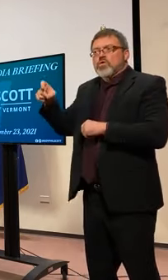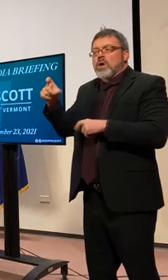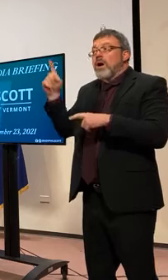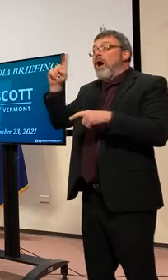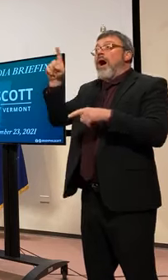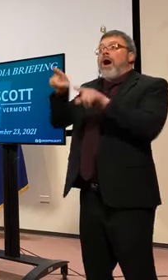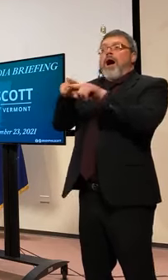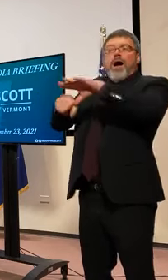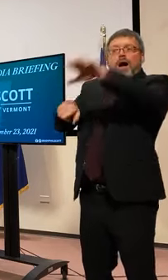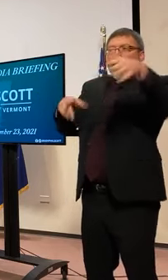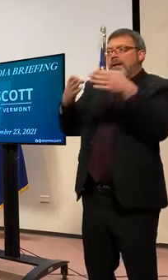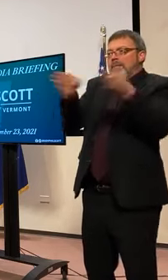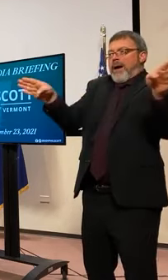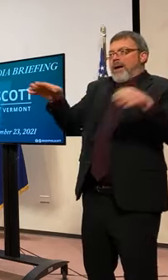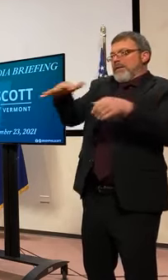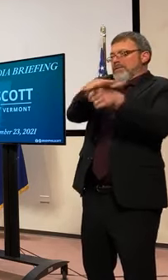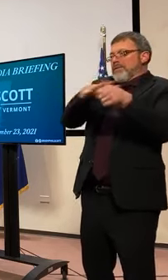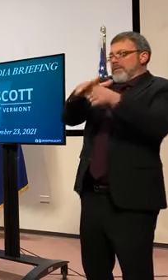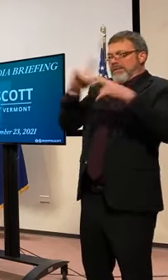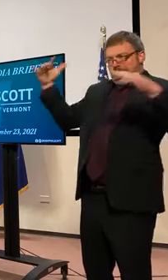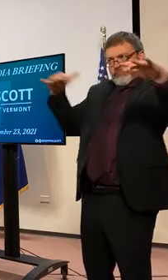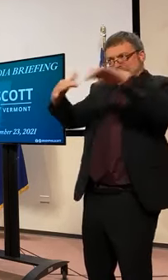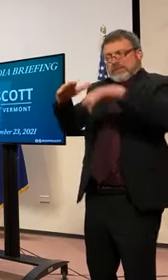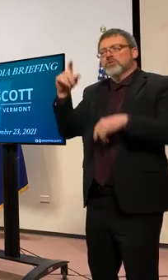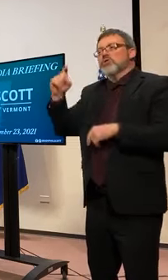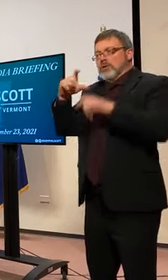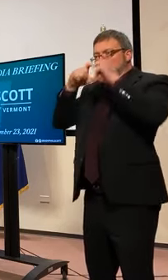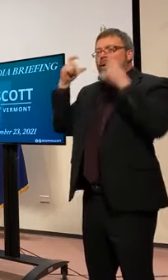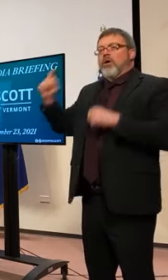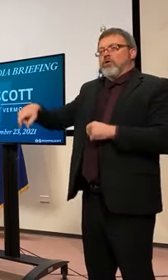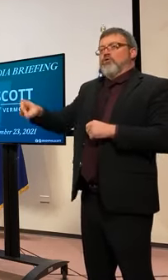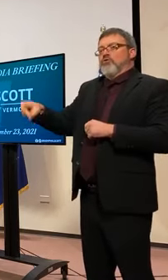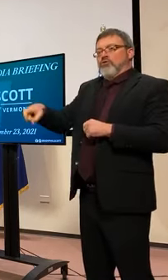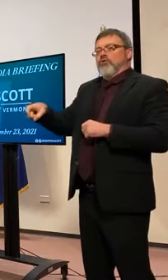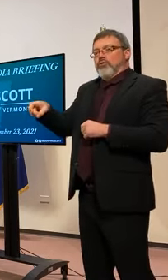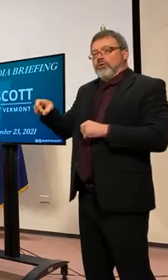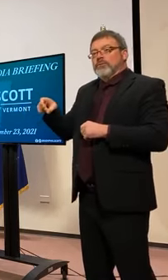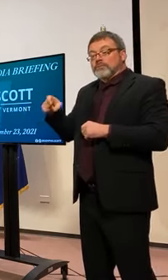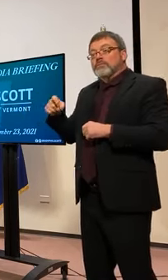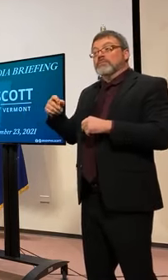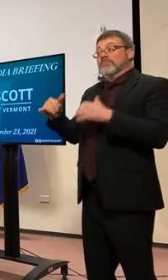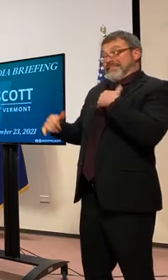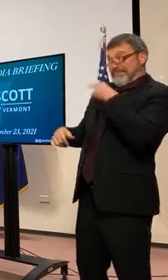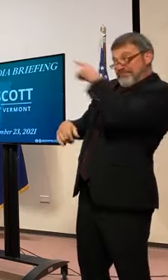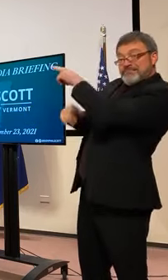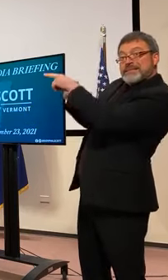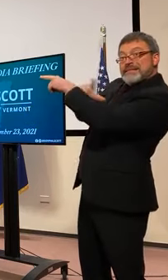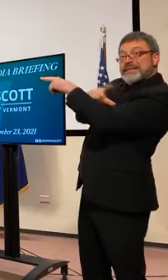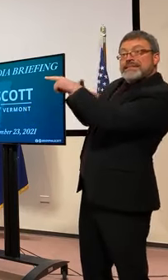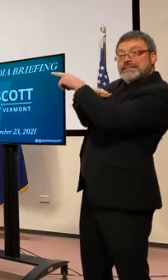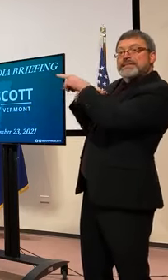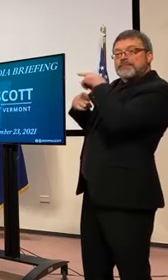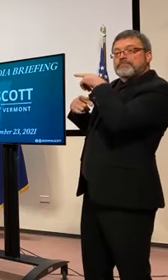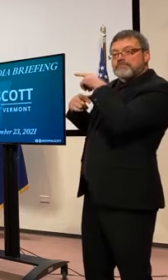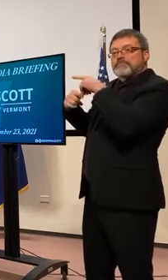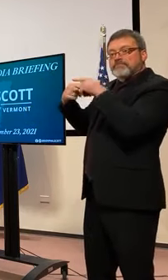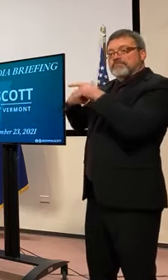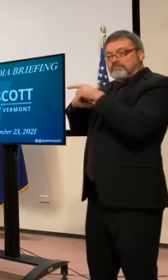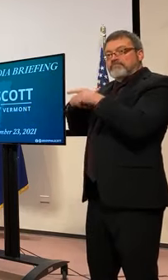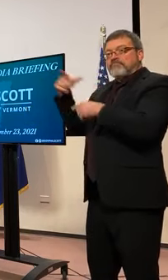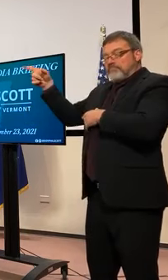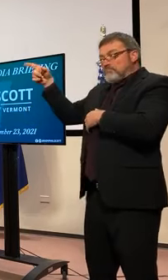I also saw, along with the olive branch I offered, the Senate passed a resolution calling on me to